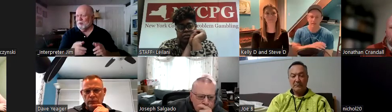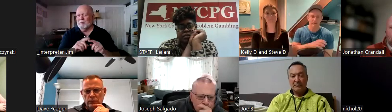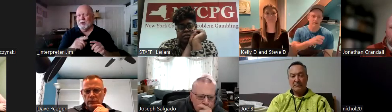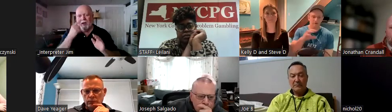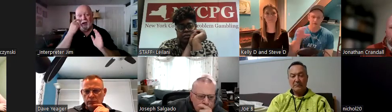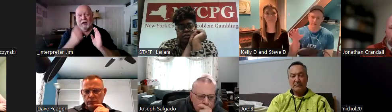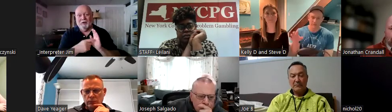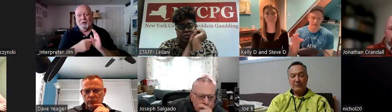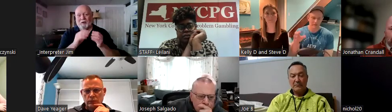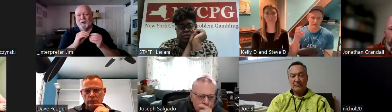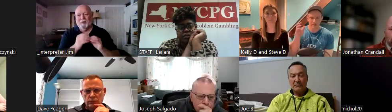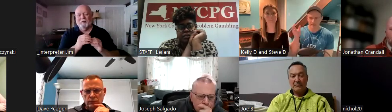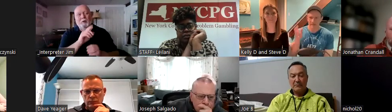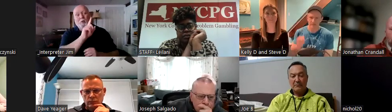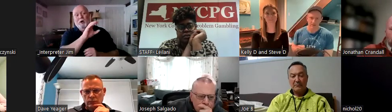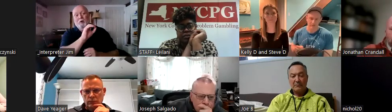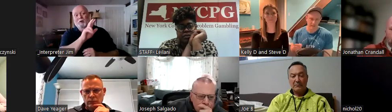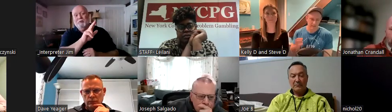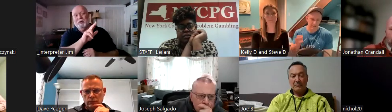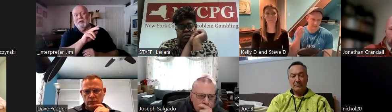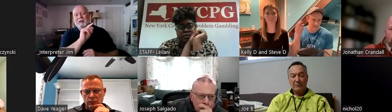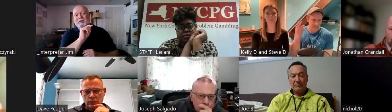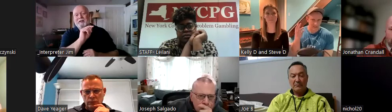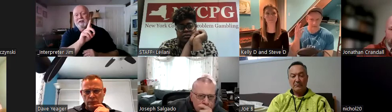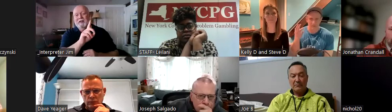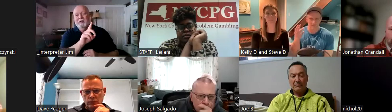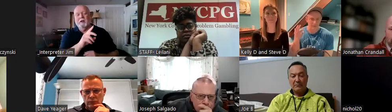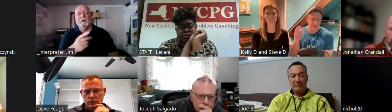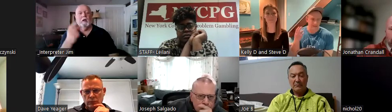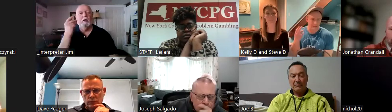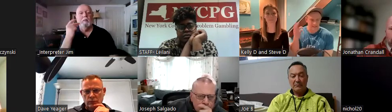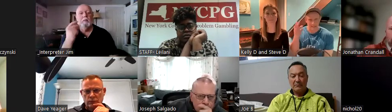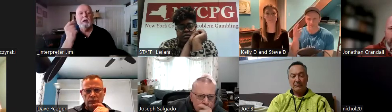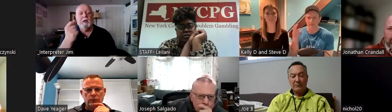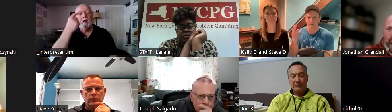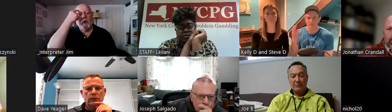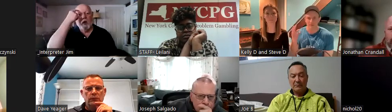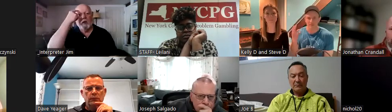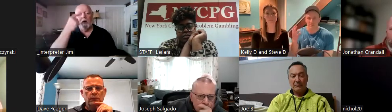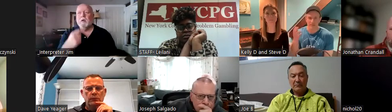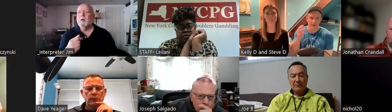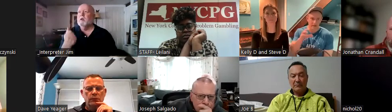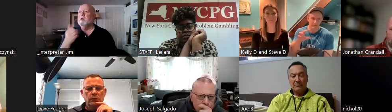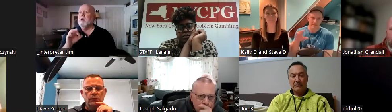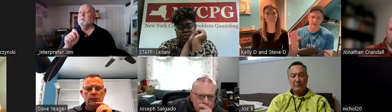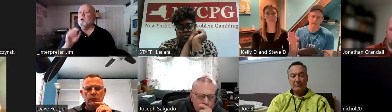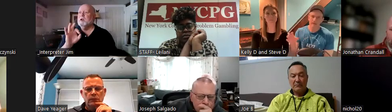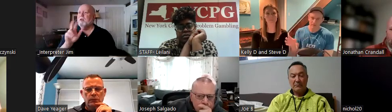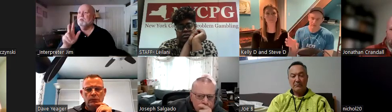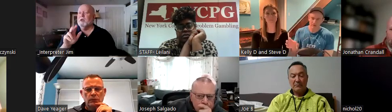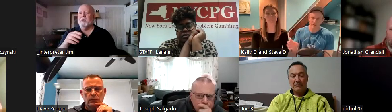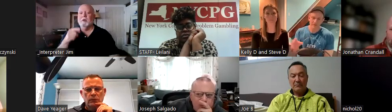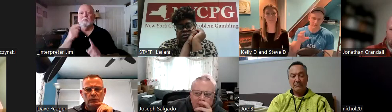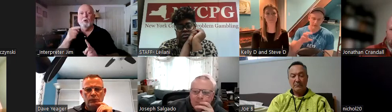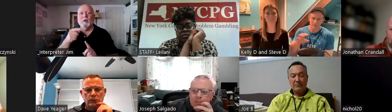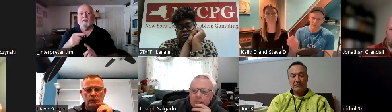like 103 yards and a touchdown. And like, the first thing that came across my mind was that's 19.3 points, because he got 103